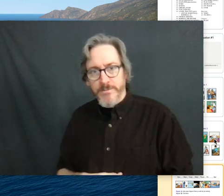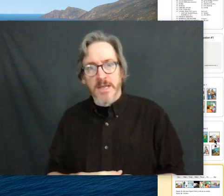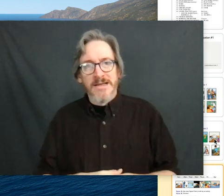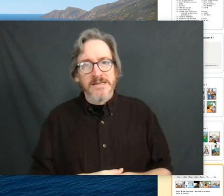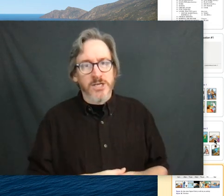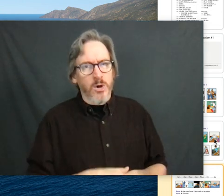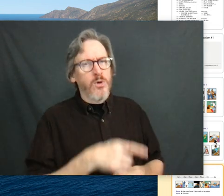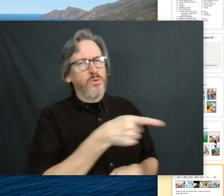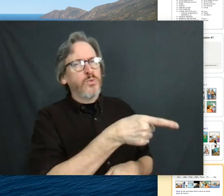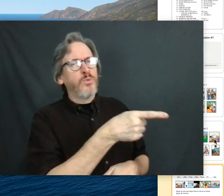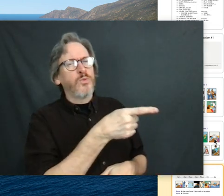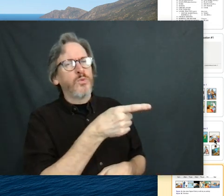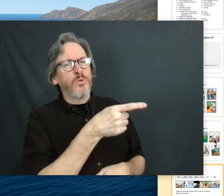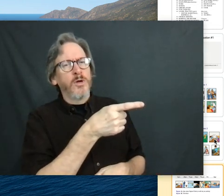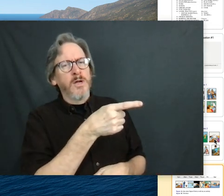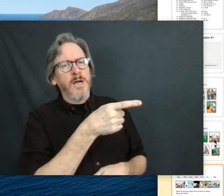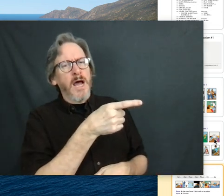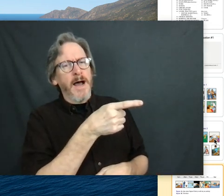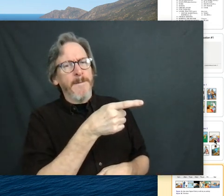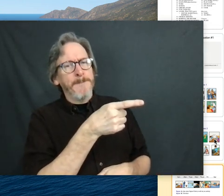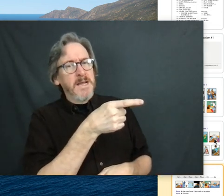conversation. So